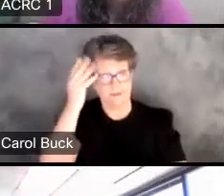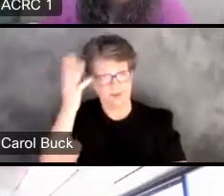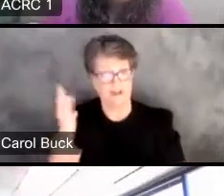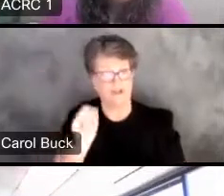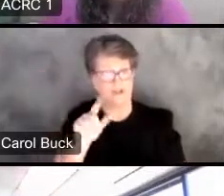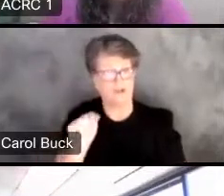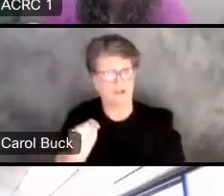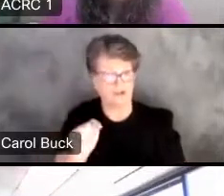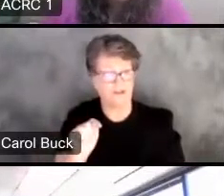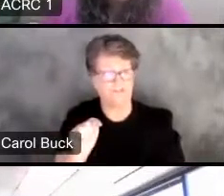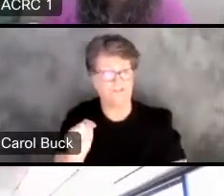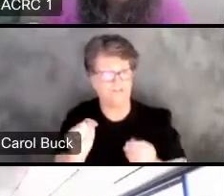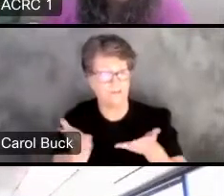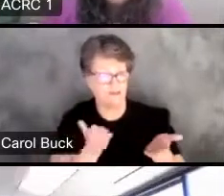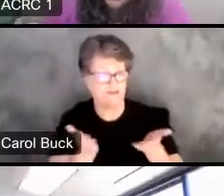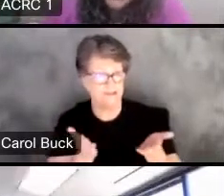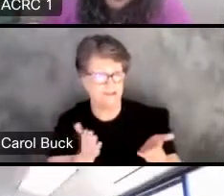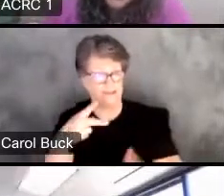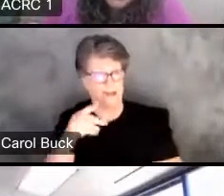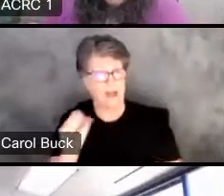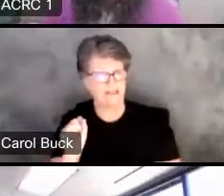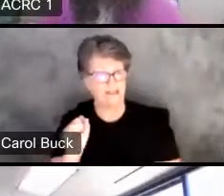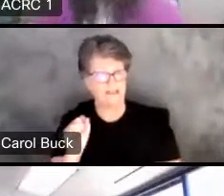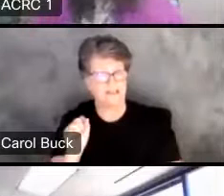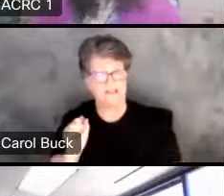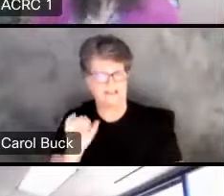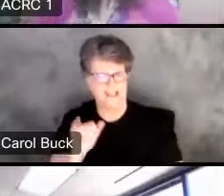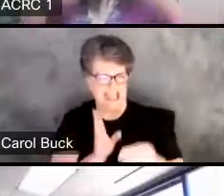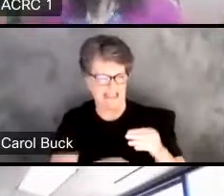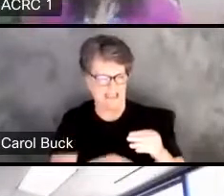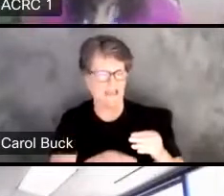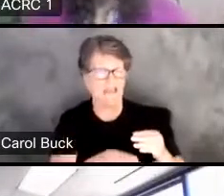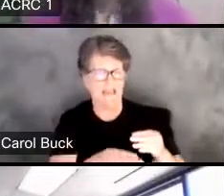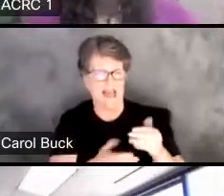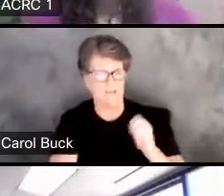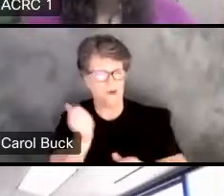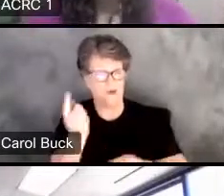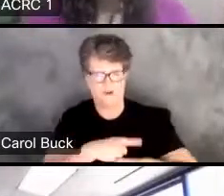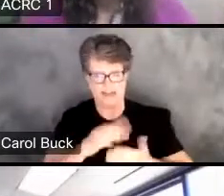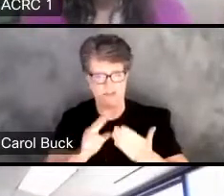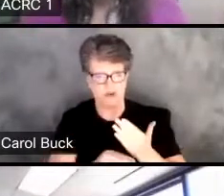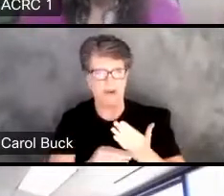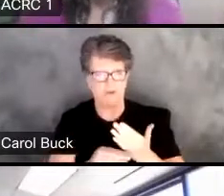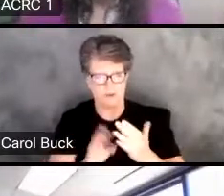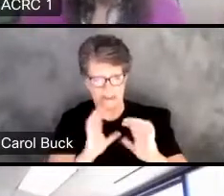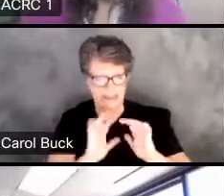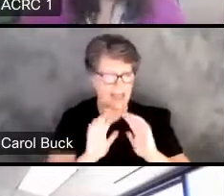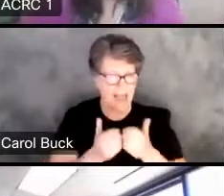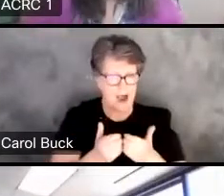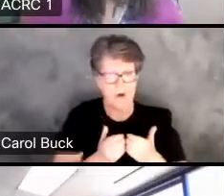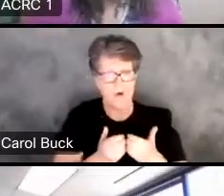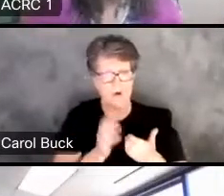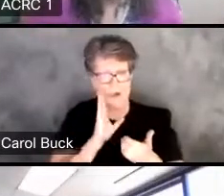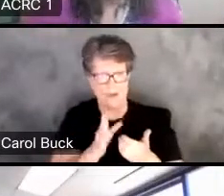alternative service POSs would be ending, and that majority of our day programs were going to be looking at how they were going to